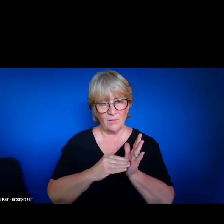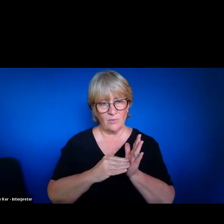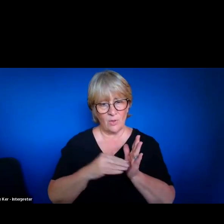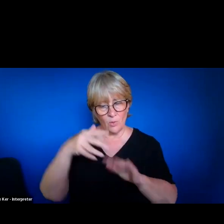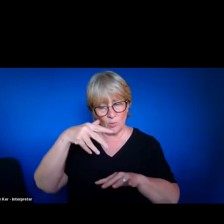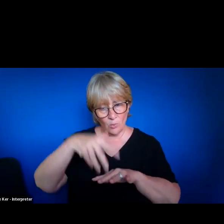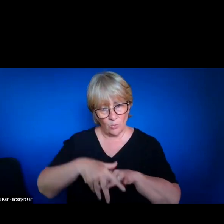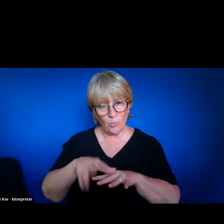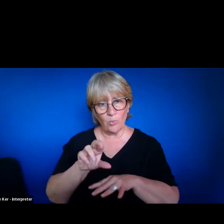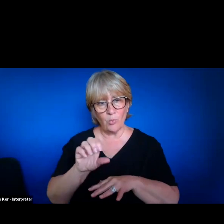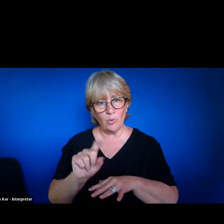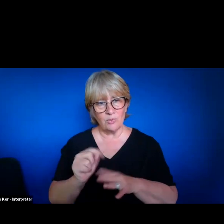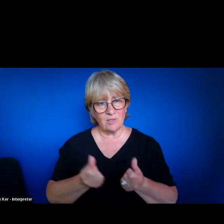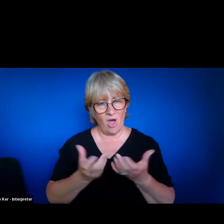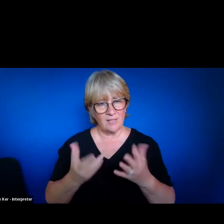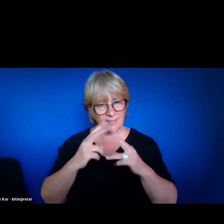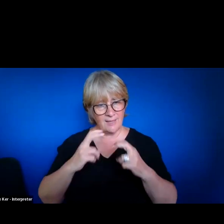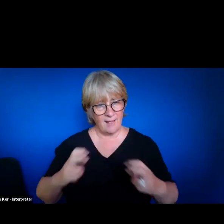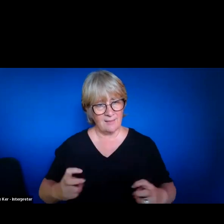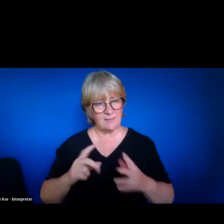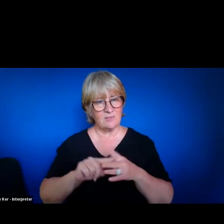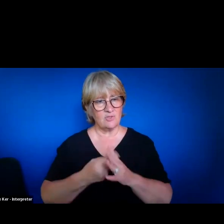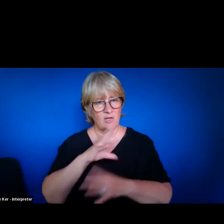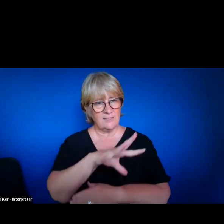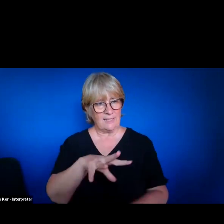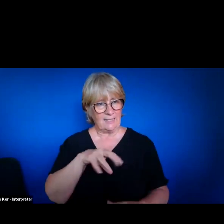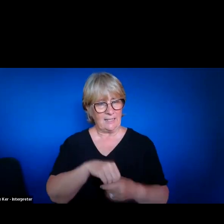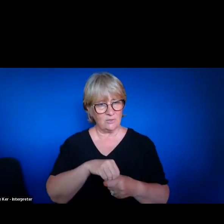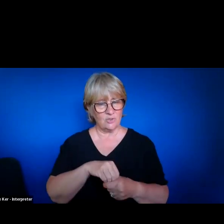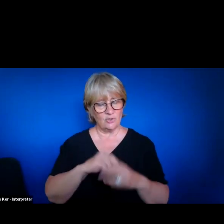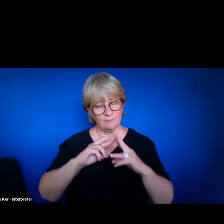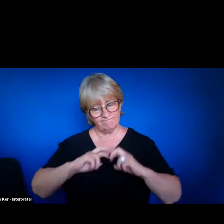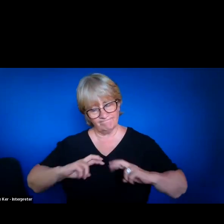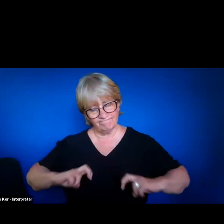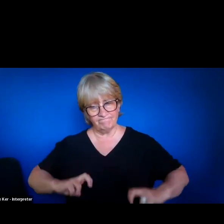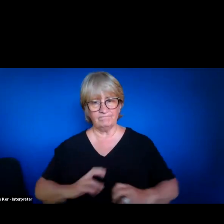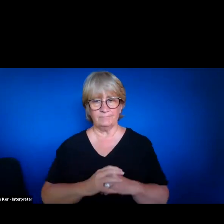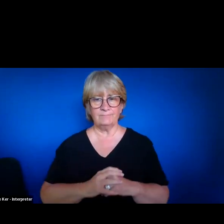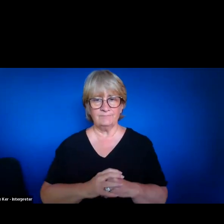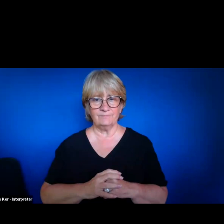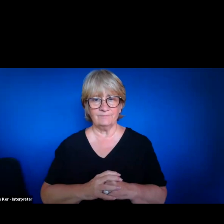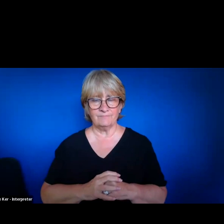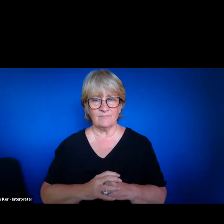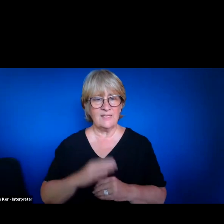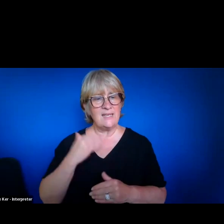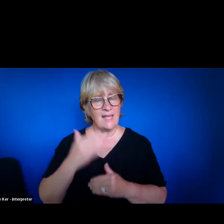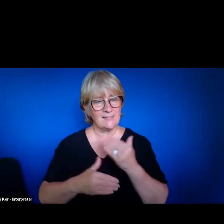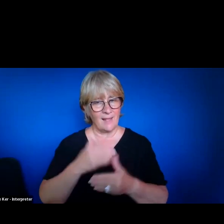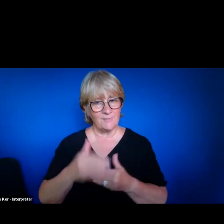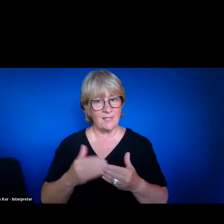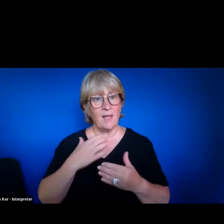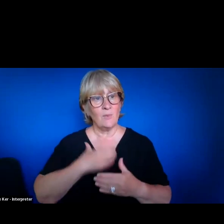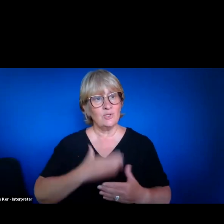did at our May meeting and start digging into some recommendations for filling those gaps. In the meantime, I wish you